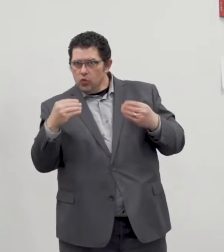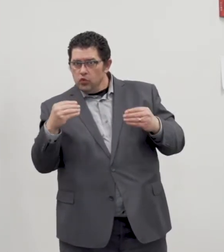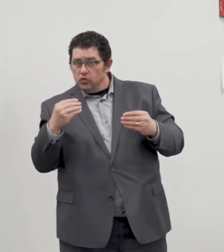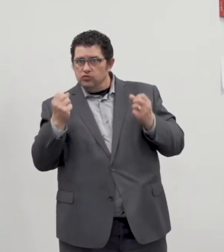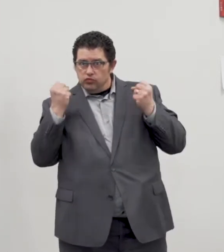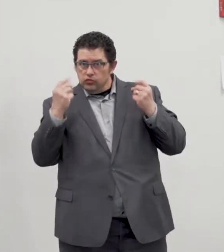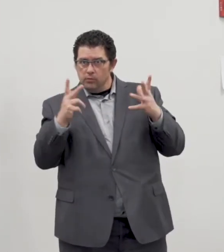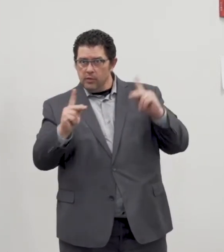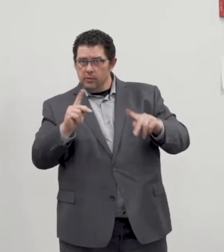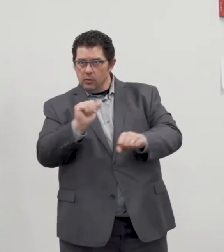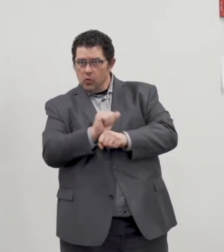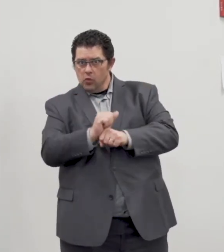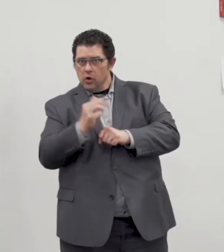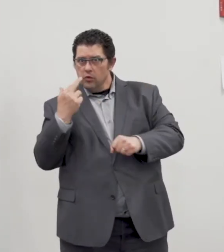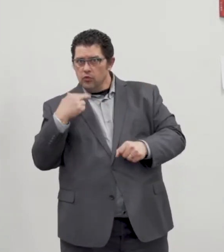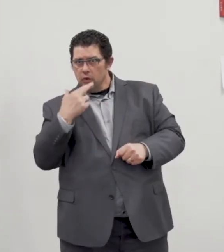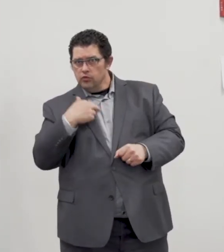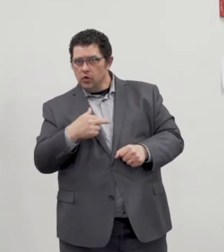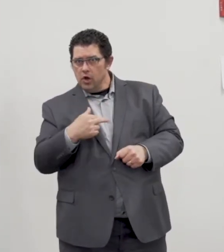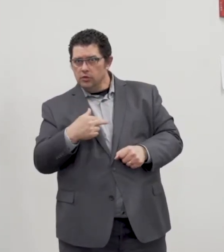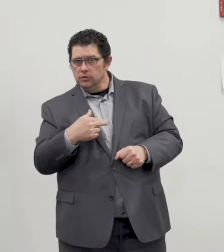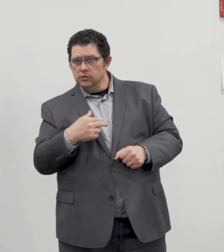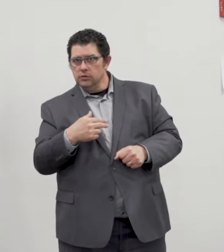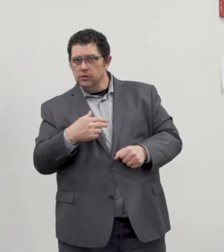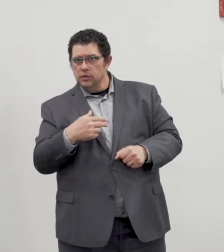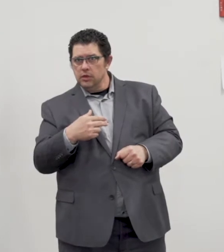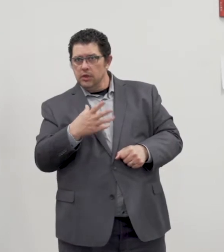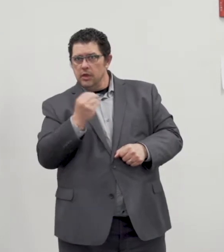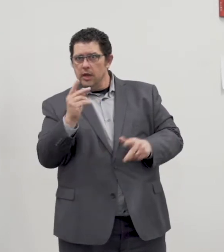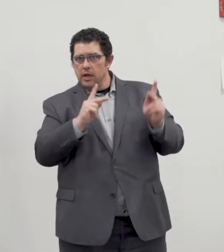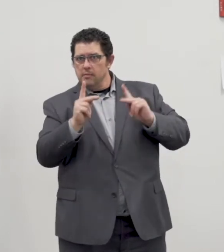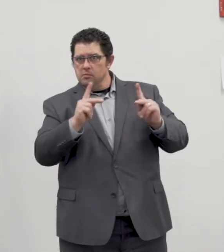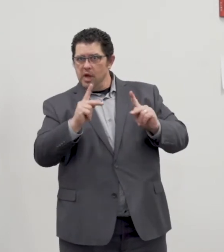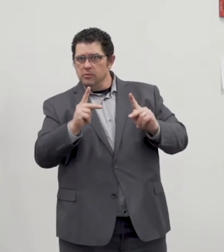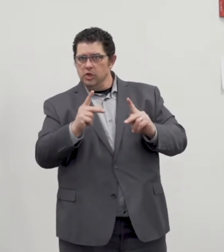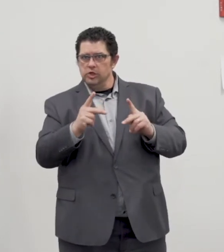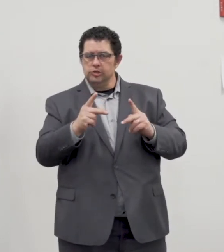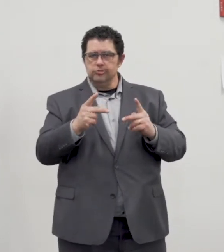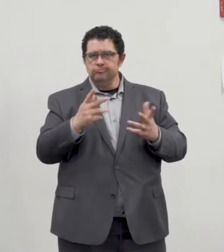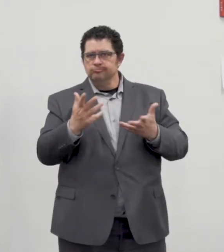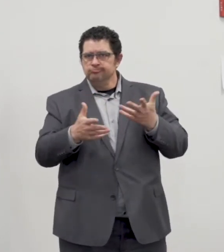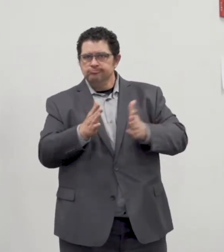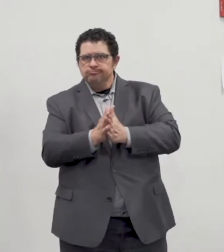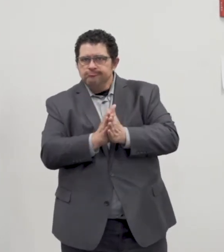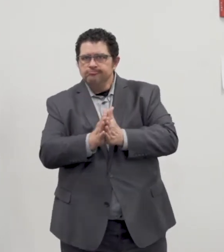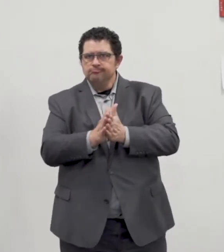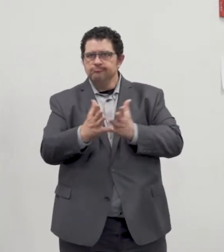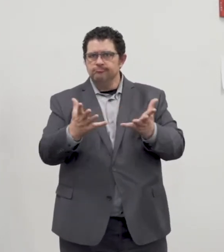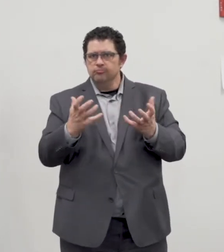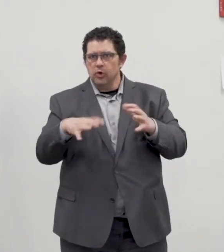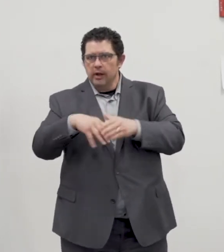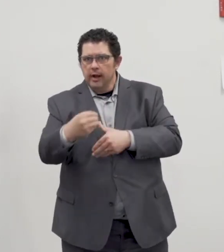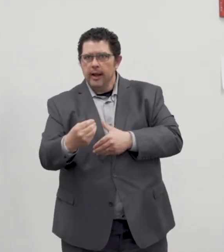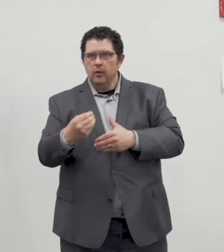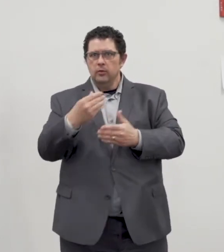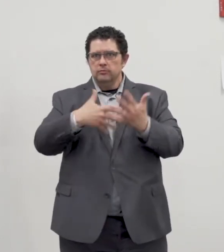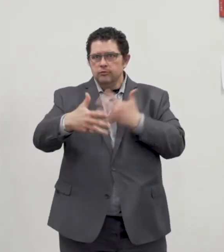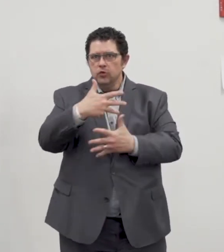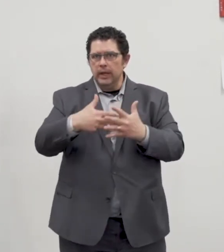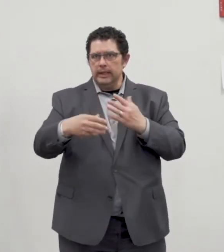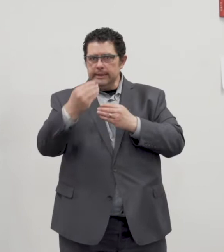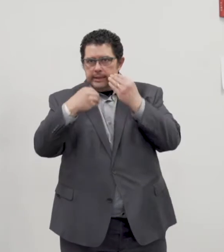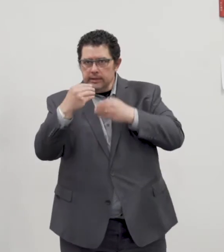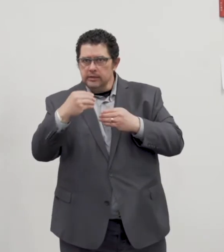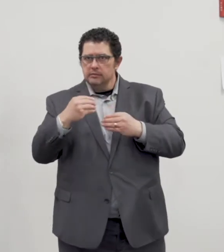in the restaurants, and then for whatever reason, people are just anxious to get out and socialize and get out and eat. Can you talk